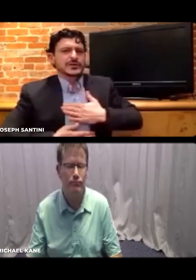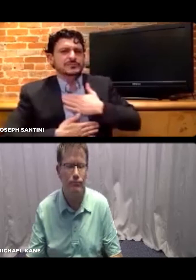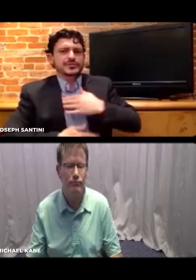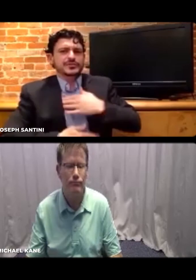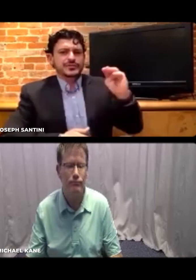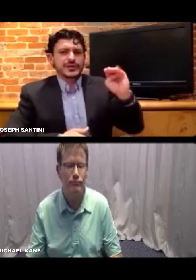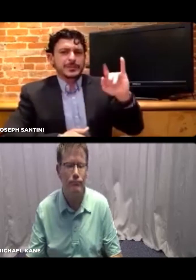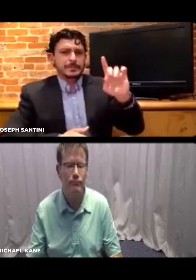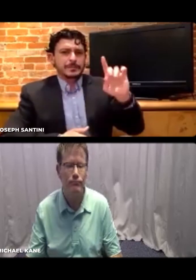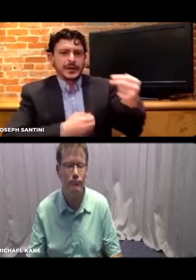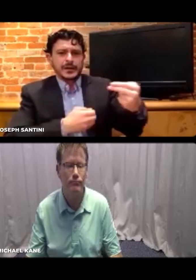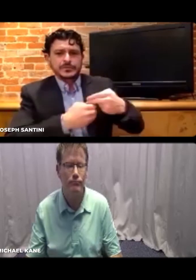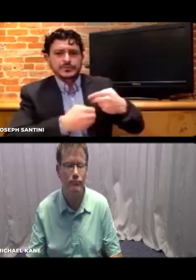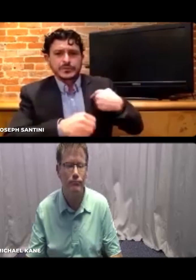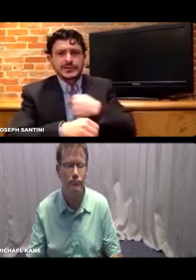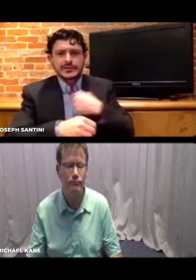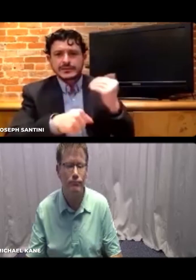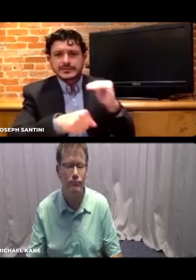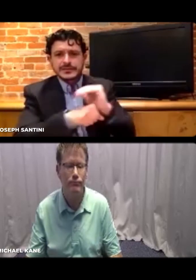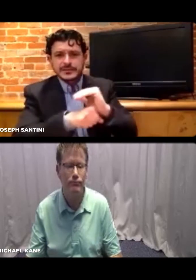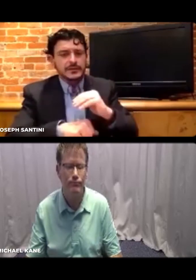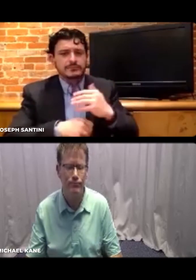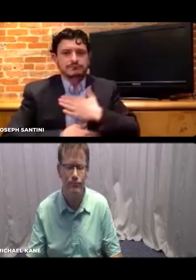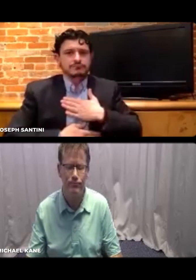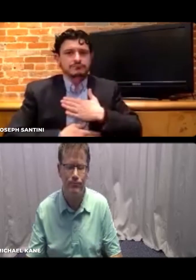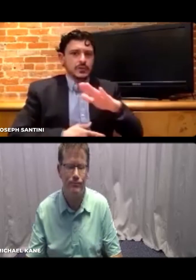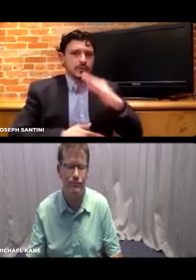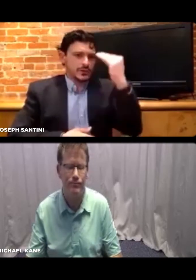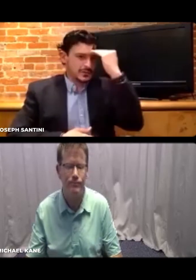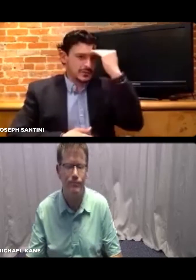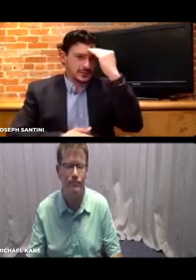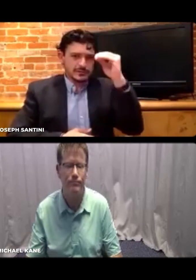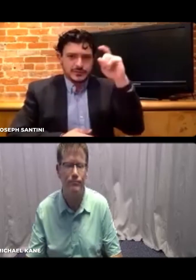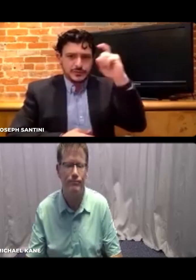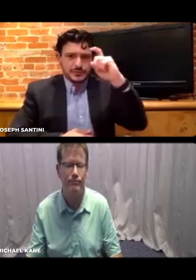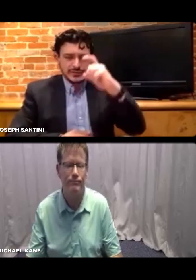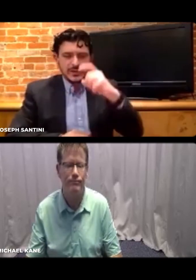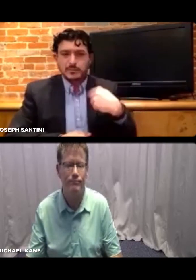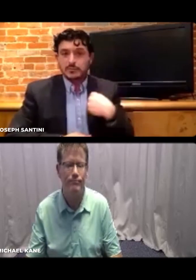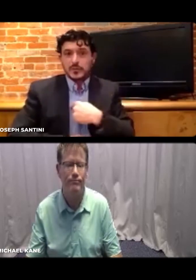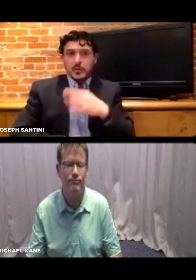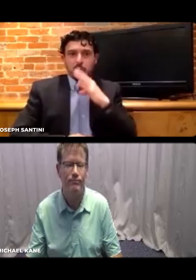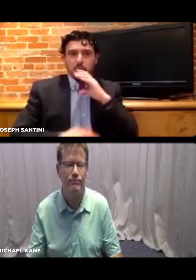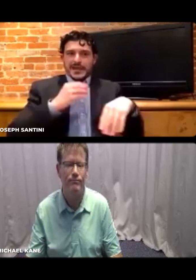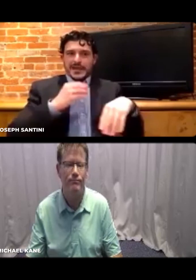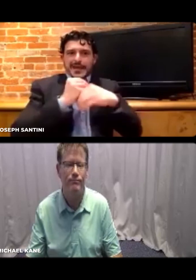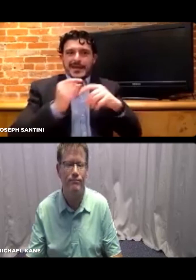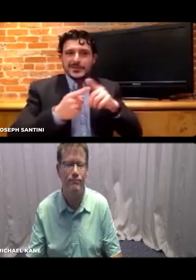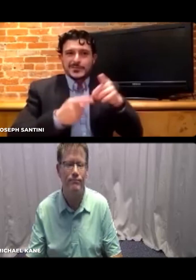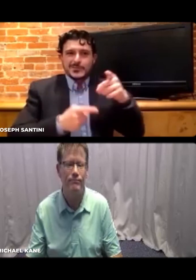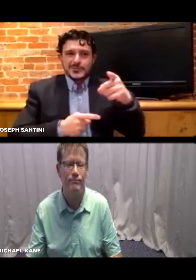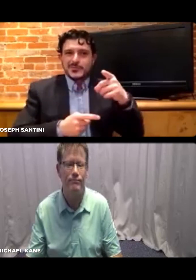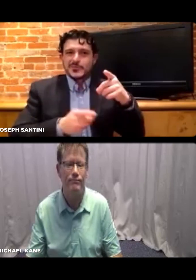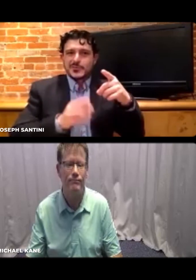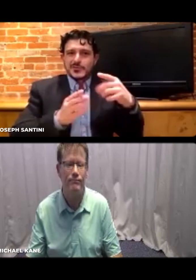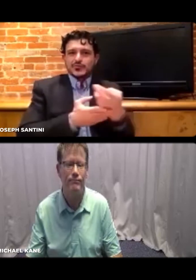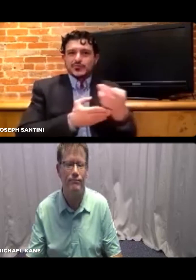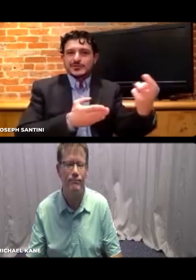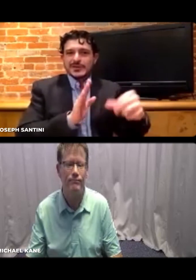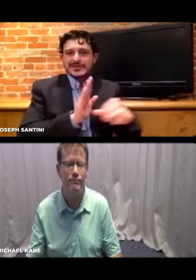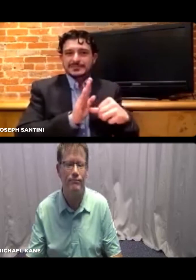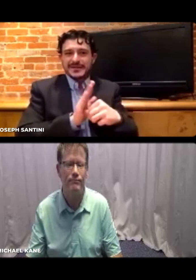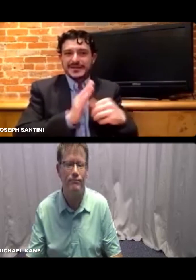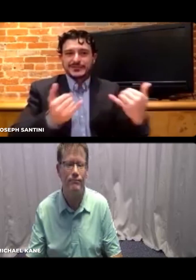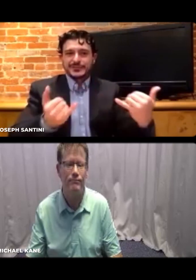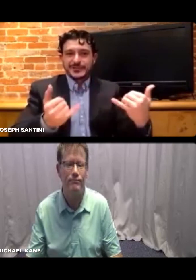you here as a guest panelist tonight, and I've appreciated you sharing your knowledge and your wisdom. We're going to go ahead and mention